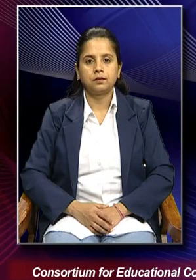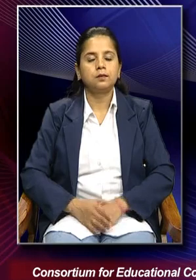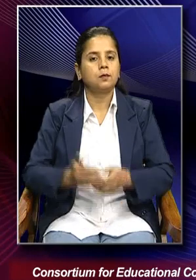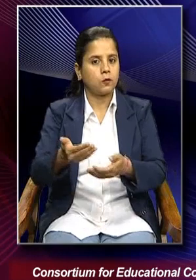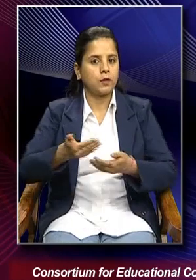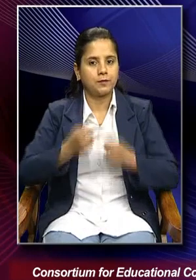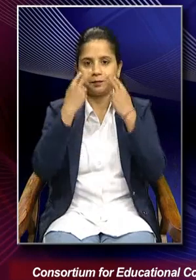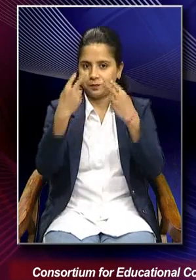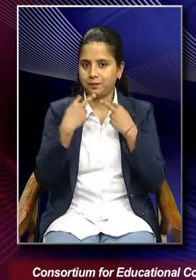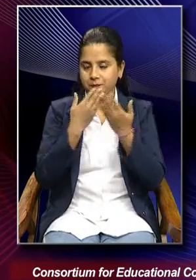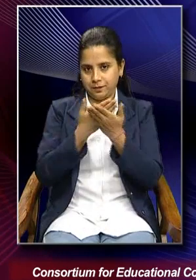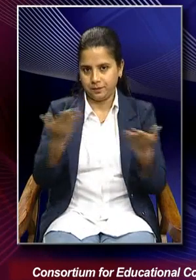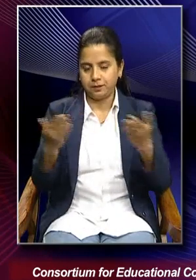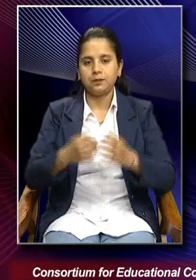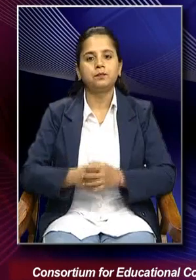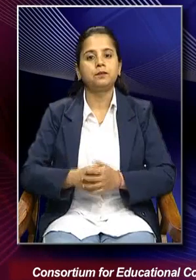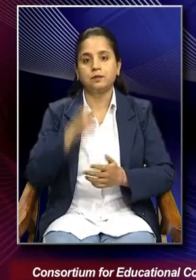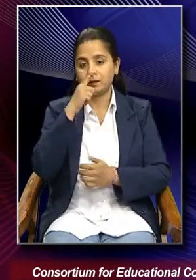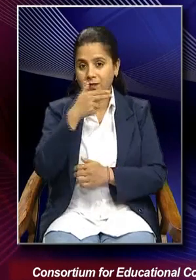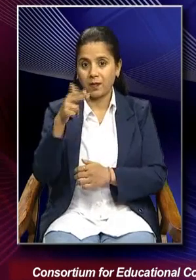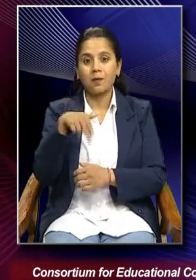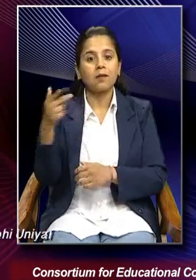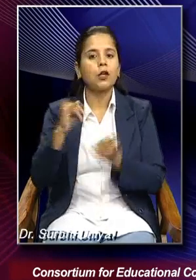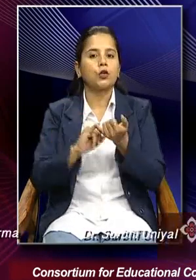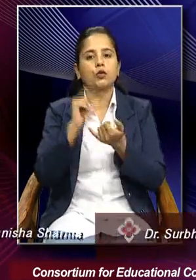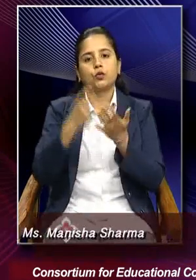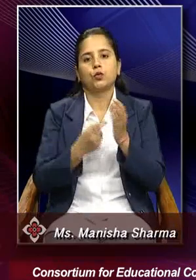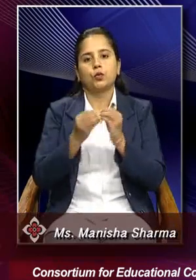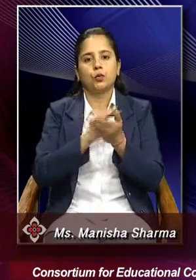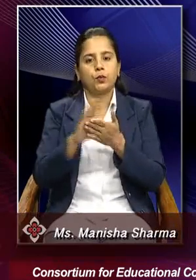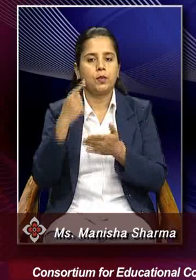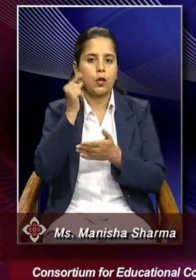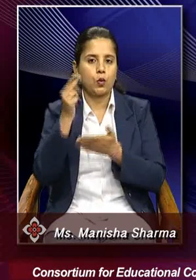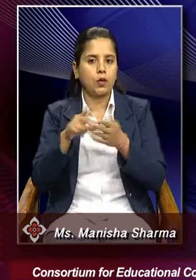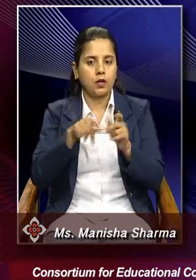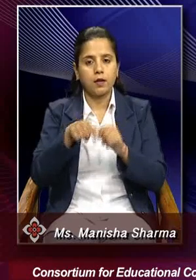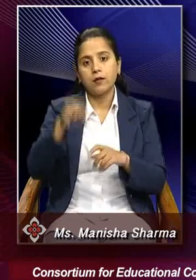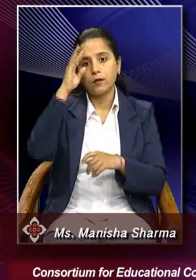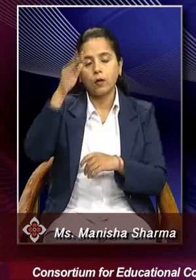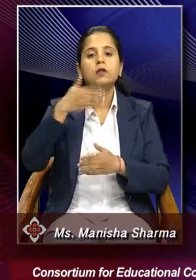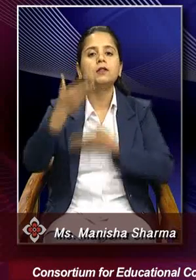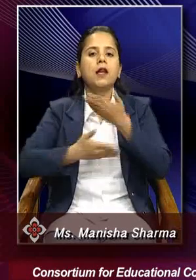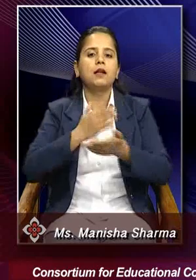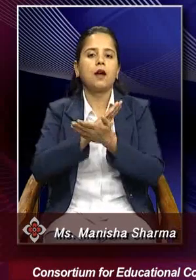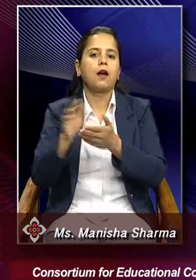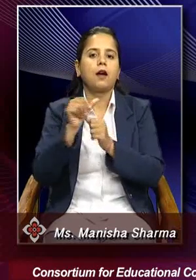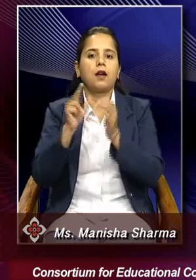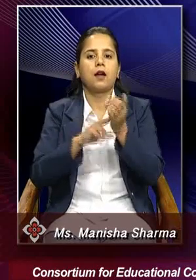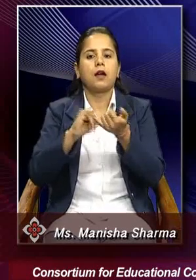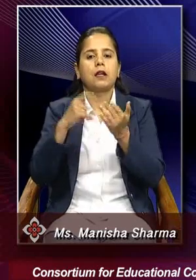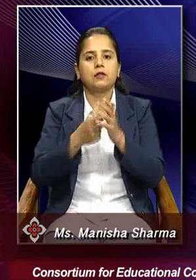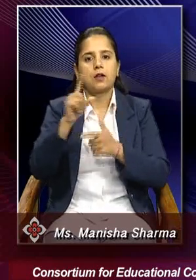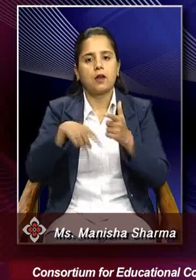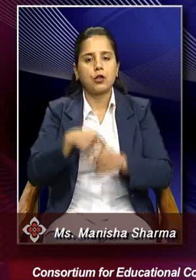Welcome viewers, I am Surbhi Unyal and I teach philosophy at Hansraj College, University